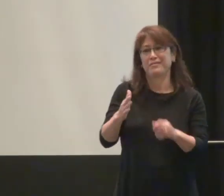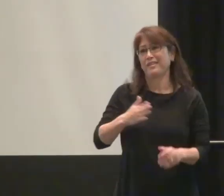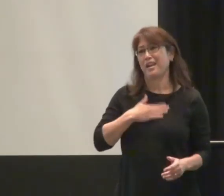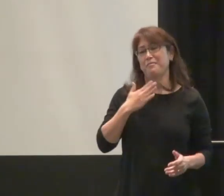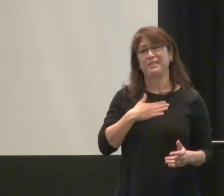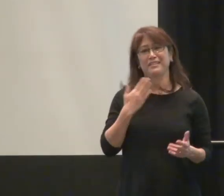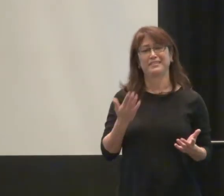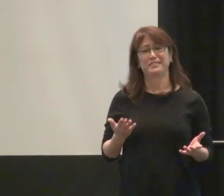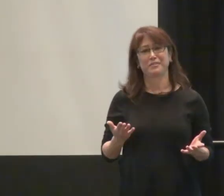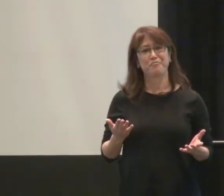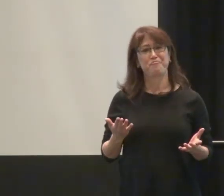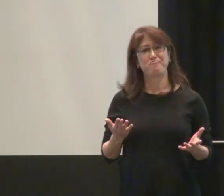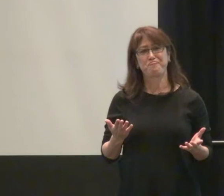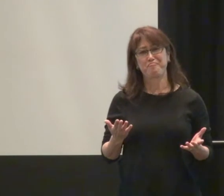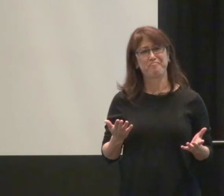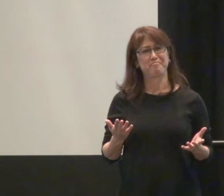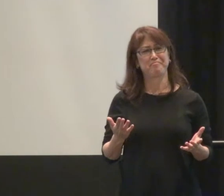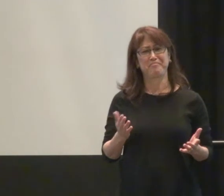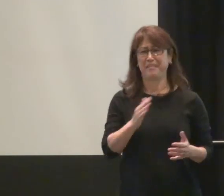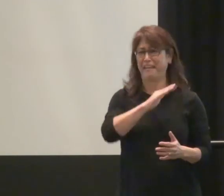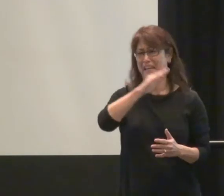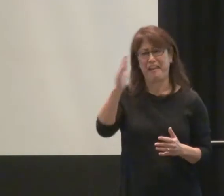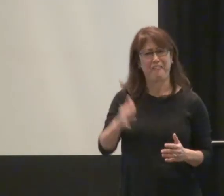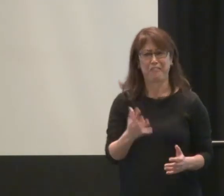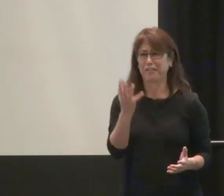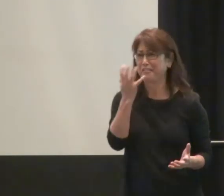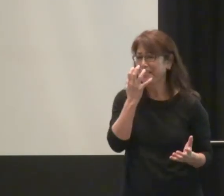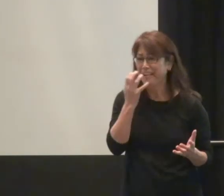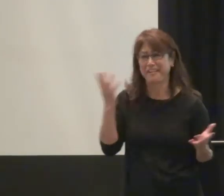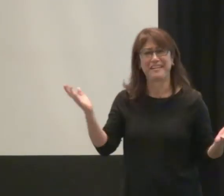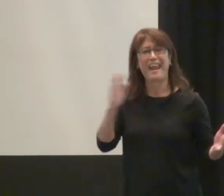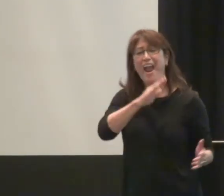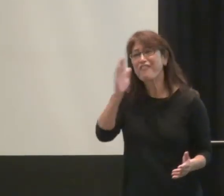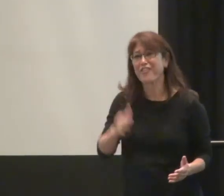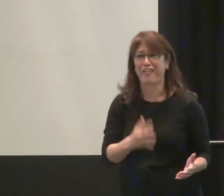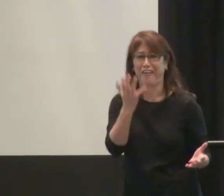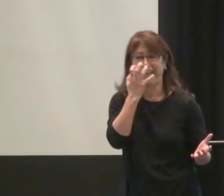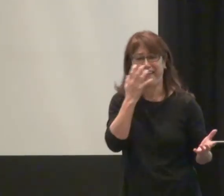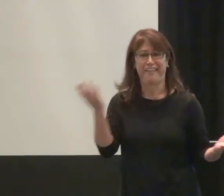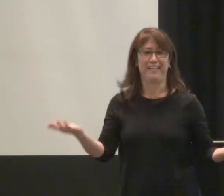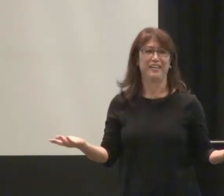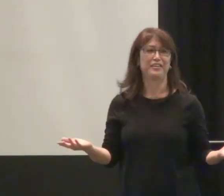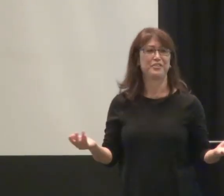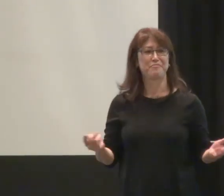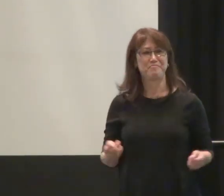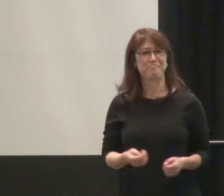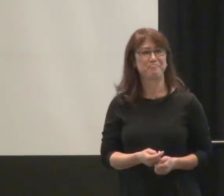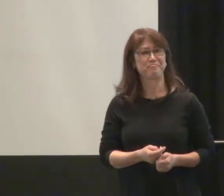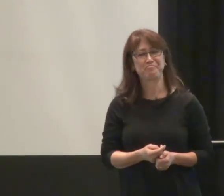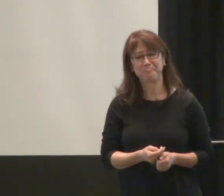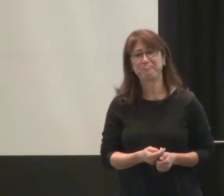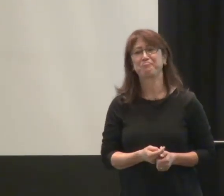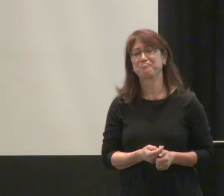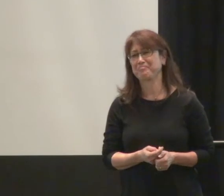she was an individual who was full of happiness and joy. Never somebody who was cranky or frowning.